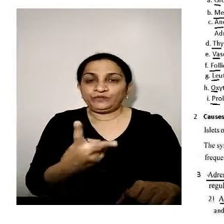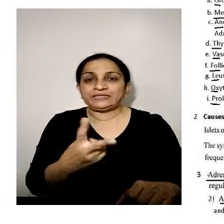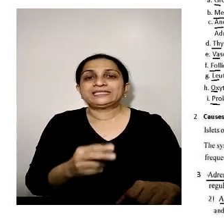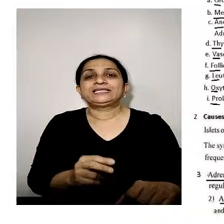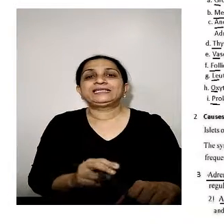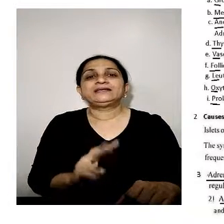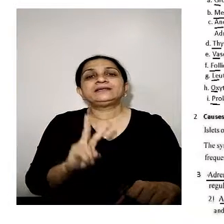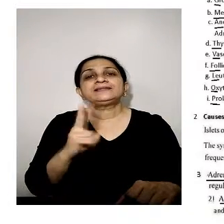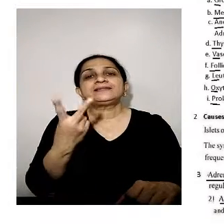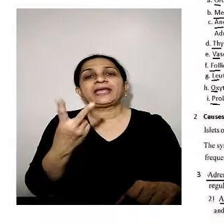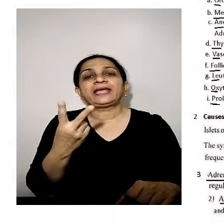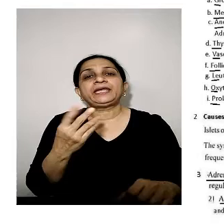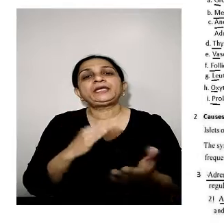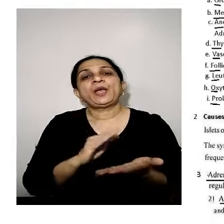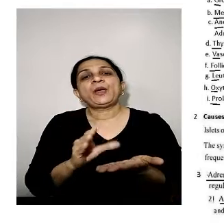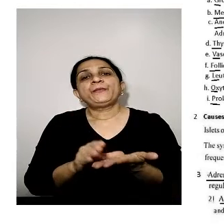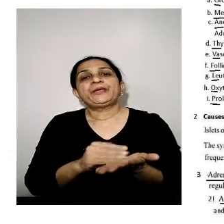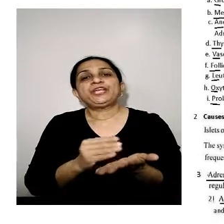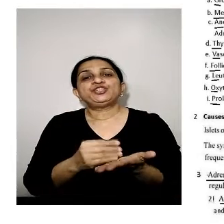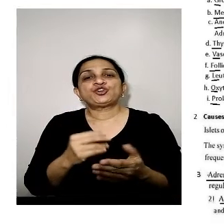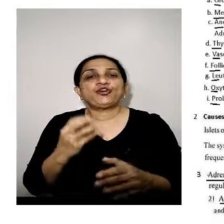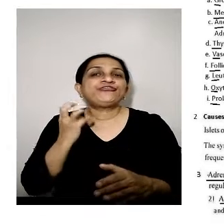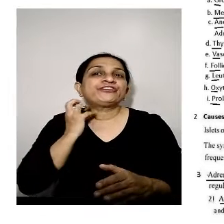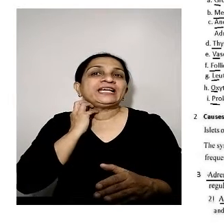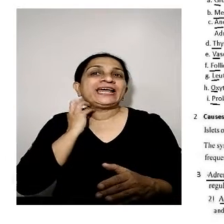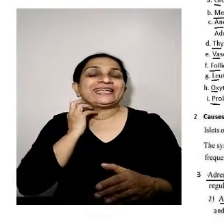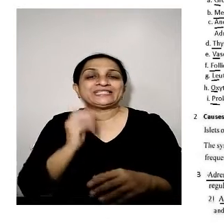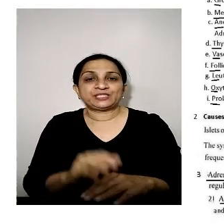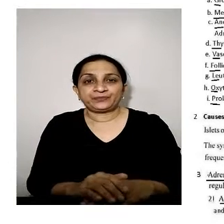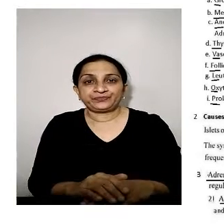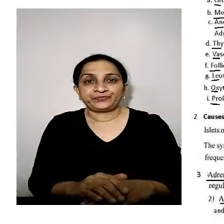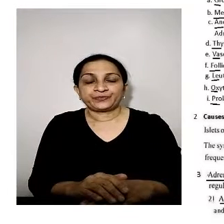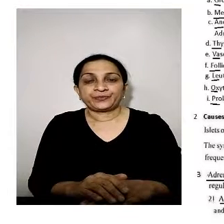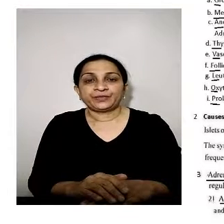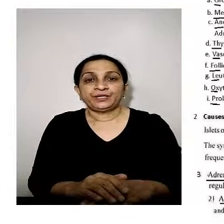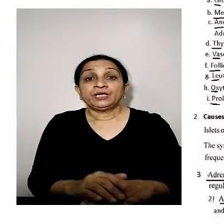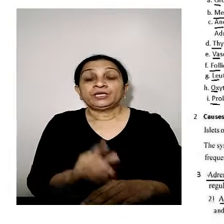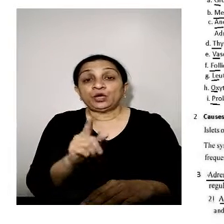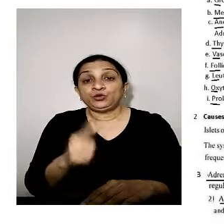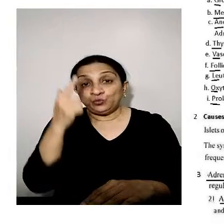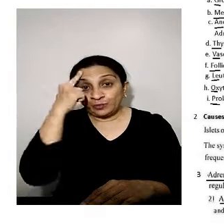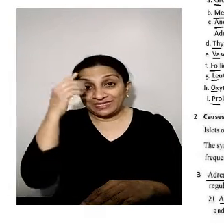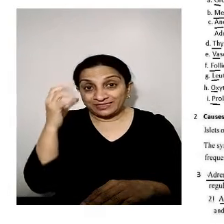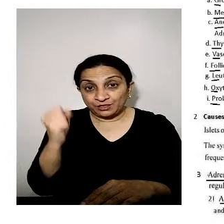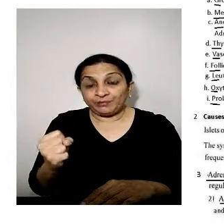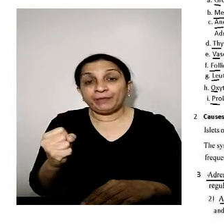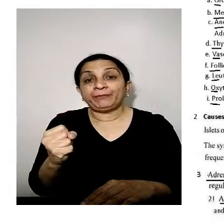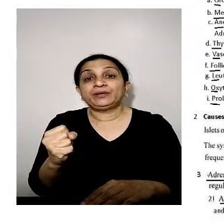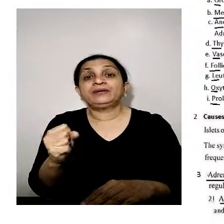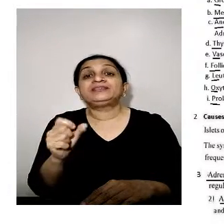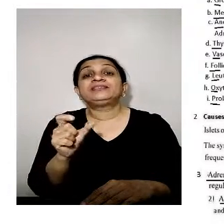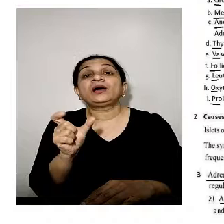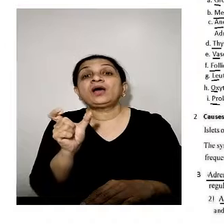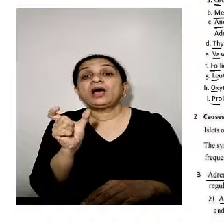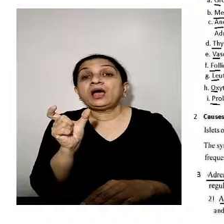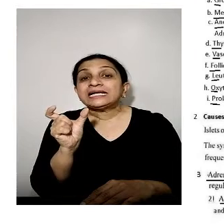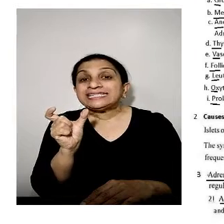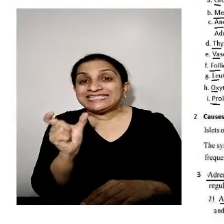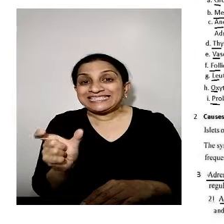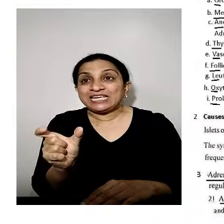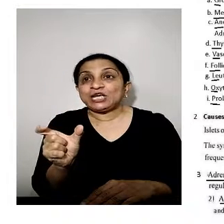Now we will see the second page of glands. Now you must remember